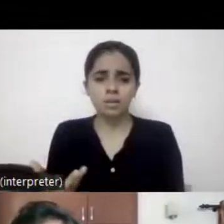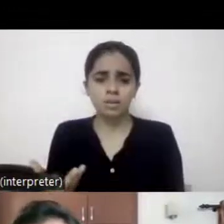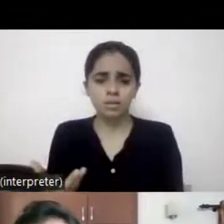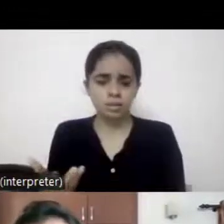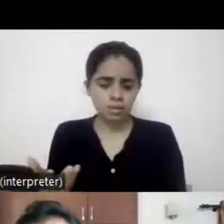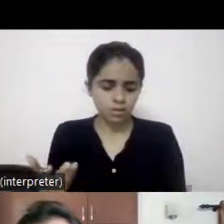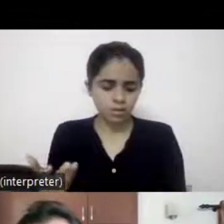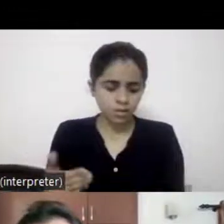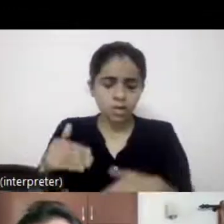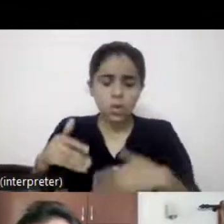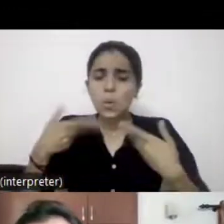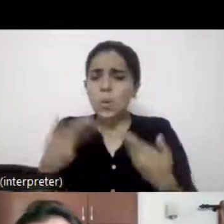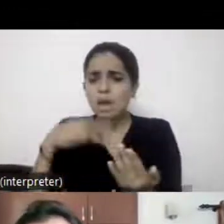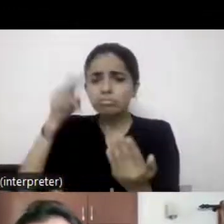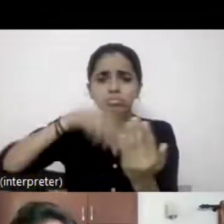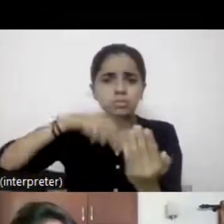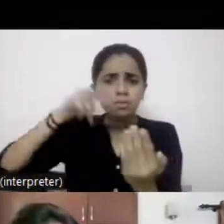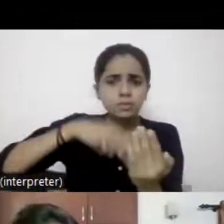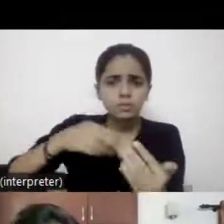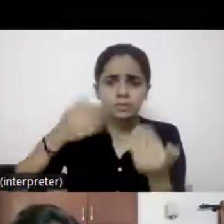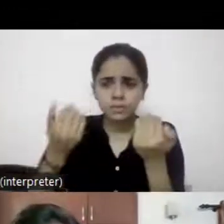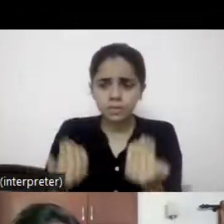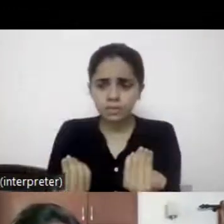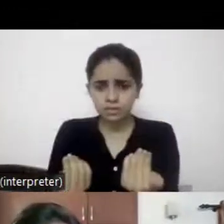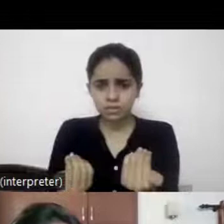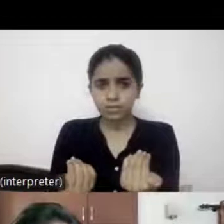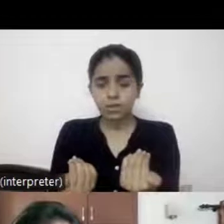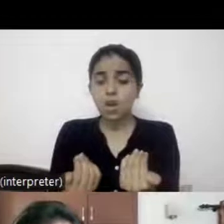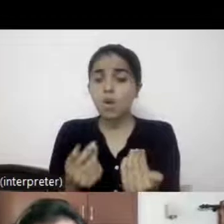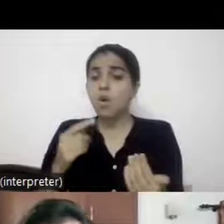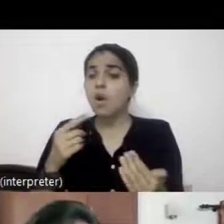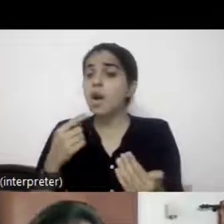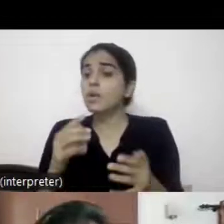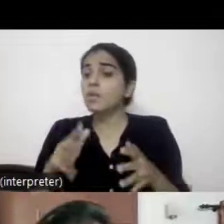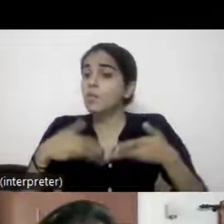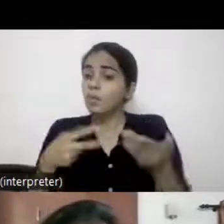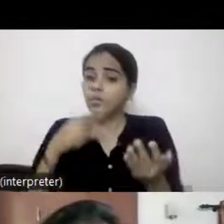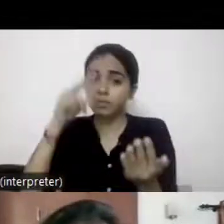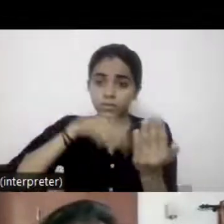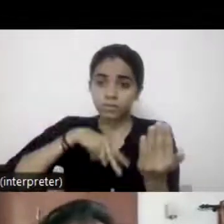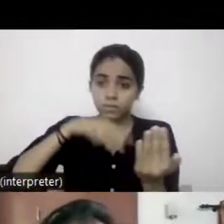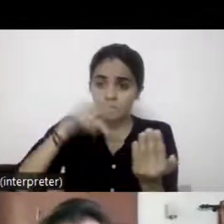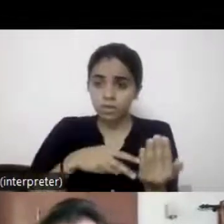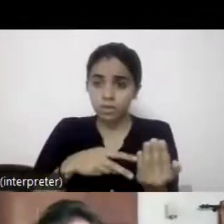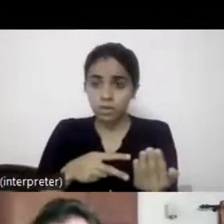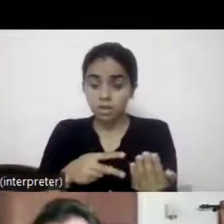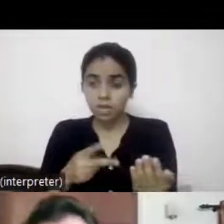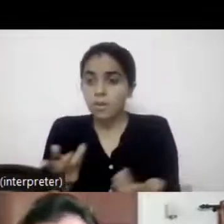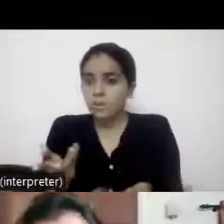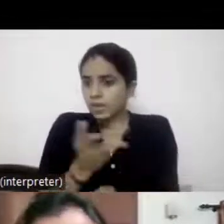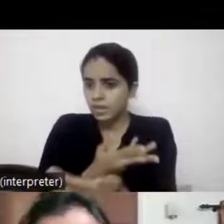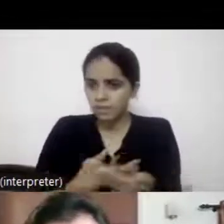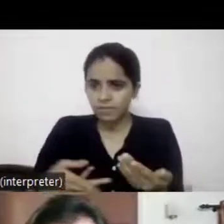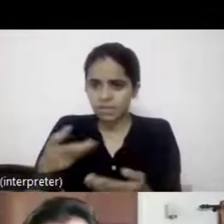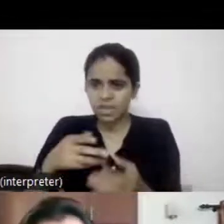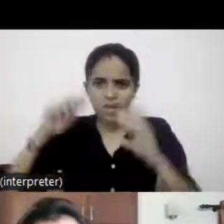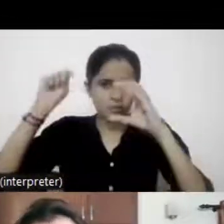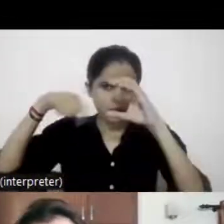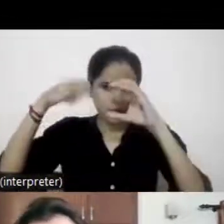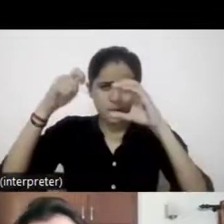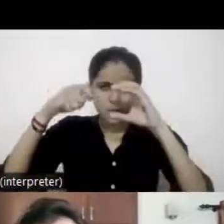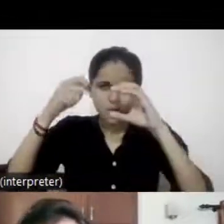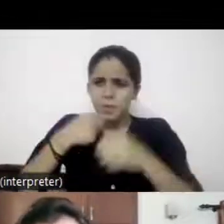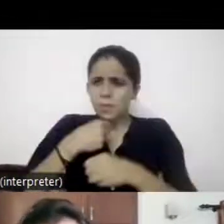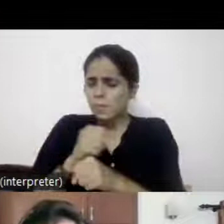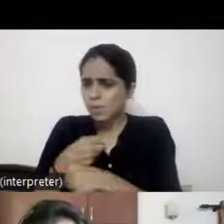we are reading what we are reading today. Because, when we talk about films and how these